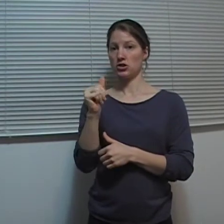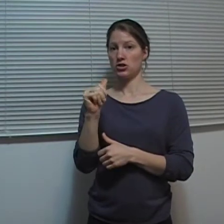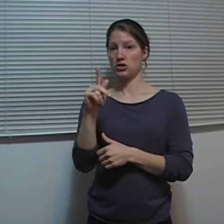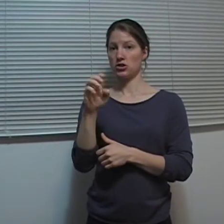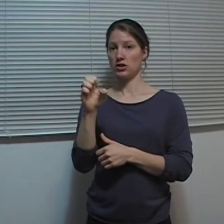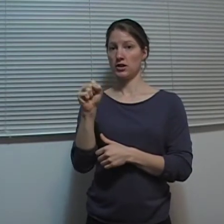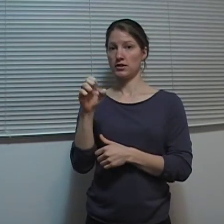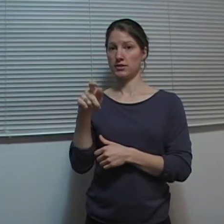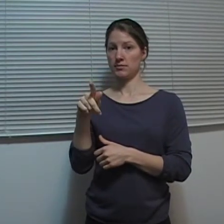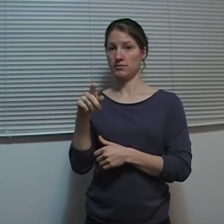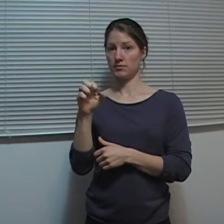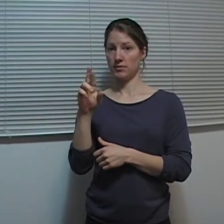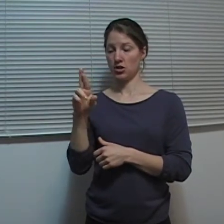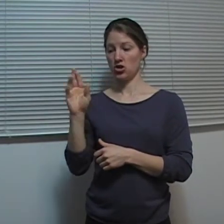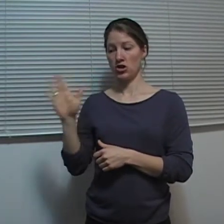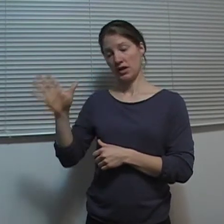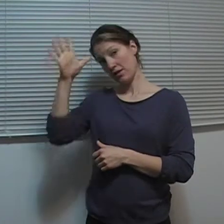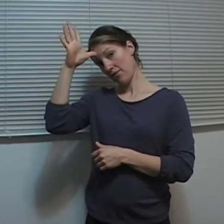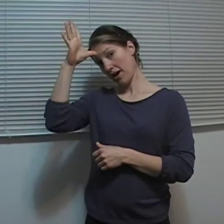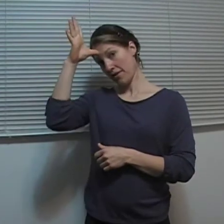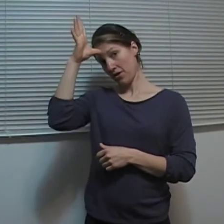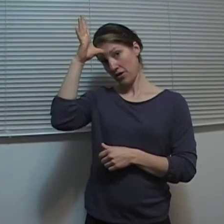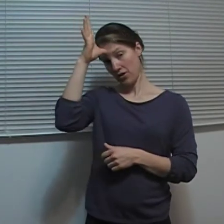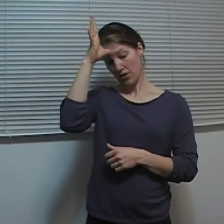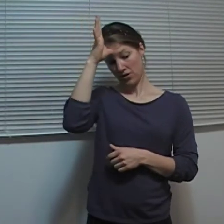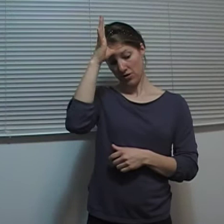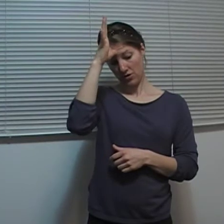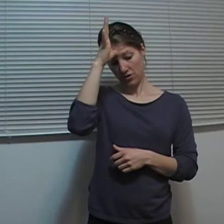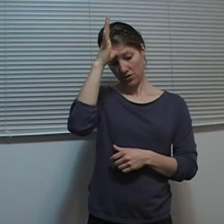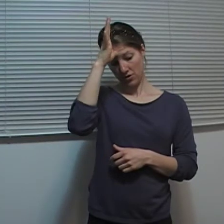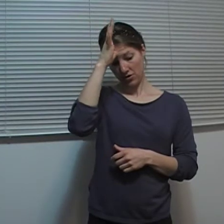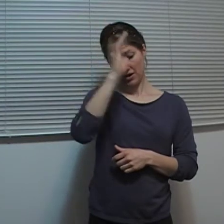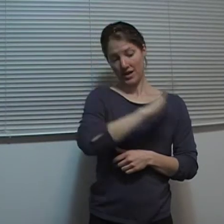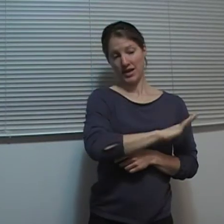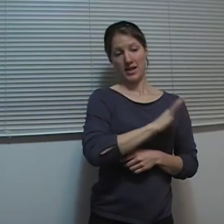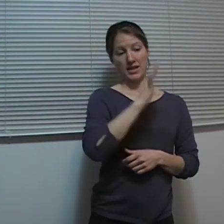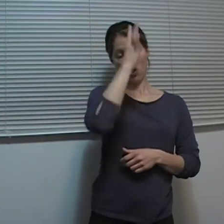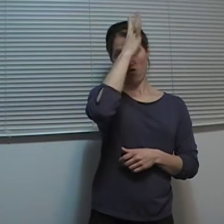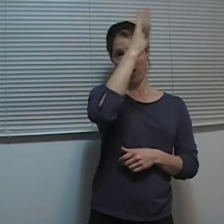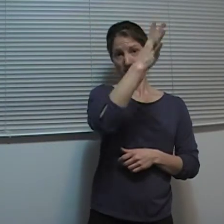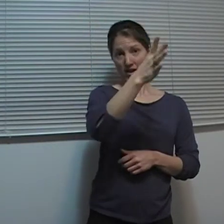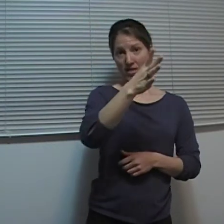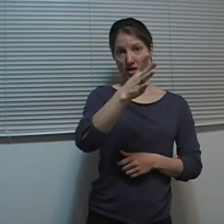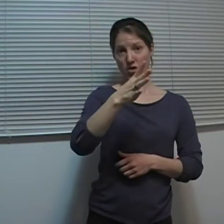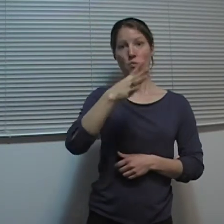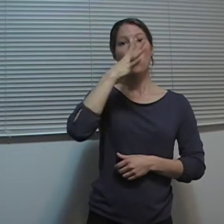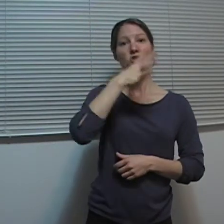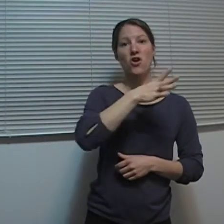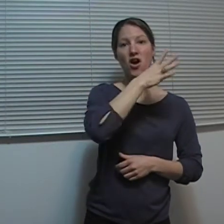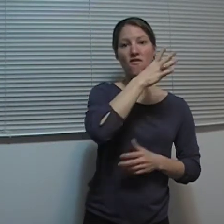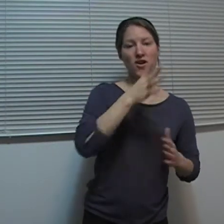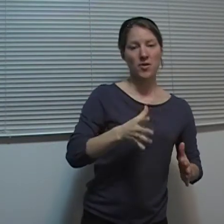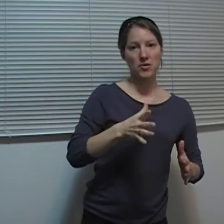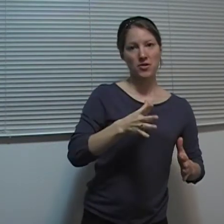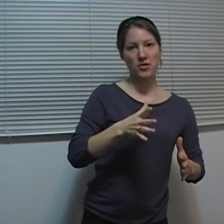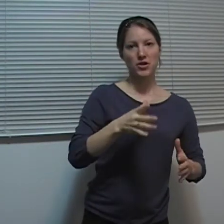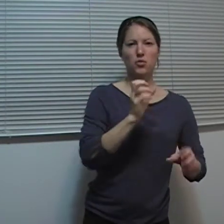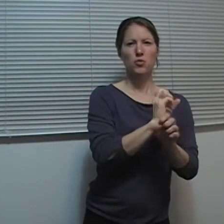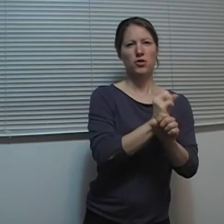brother was a tenant farmer. It didn't take young John very long to realize that if you farmed someone else's land, you were not going